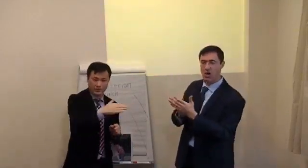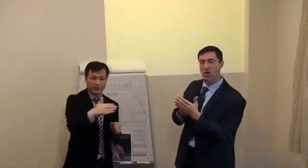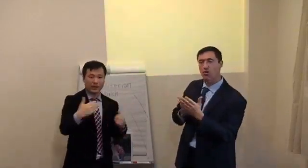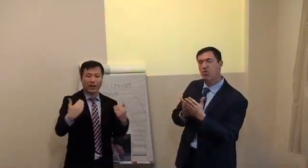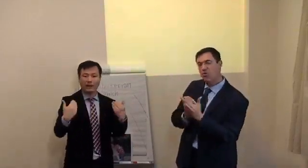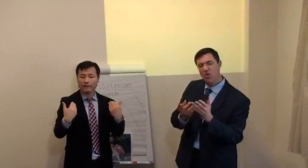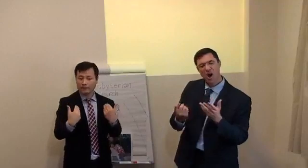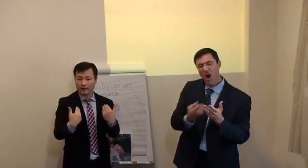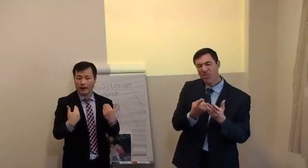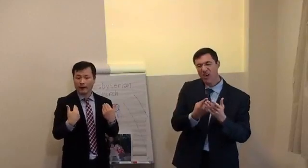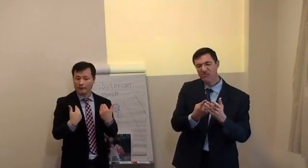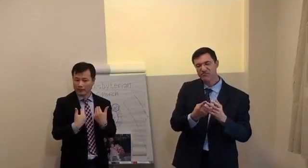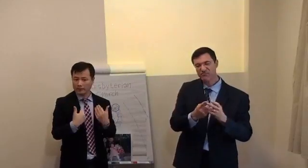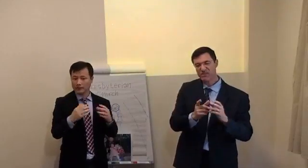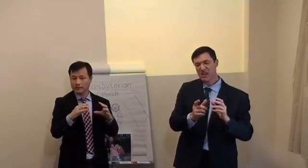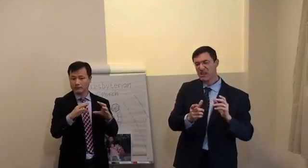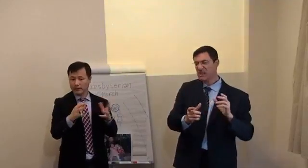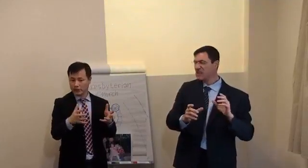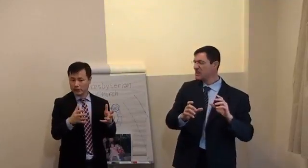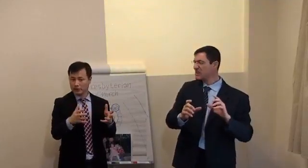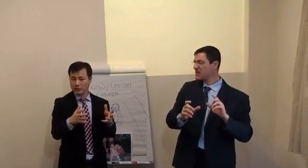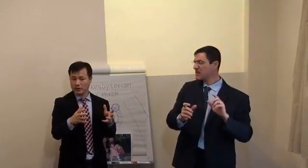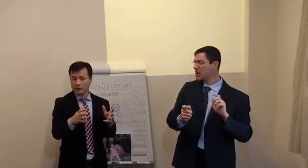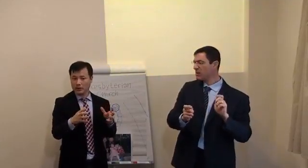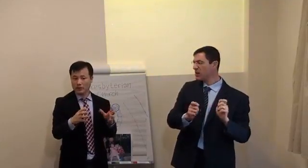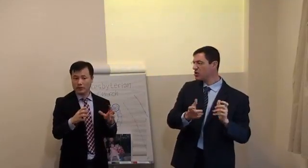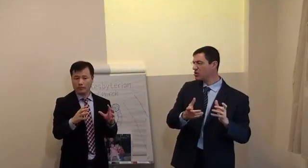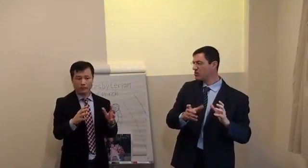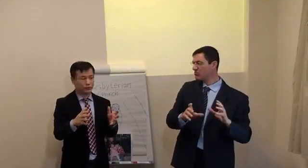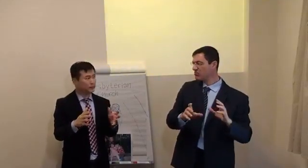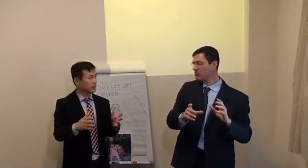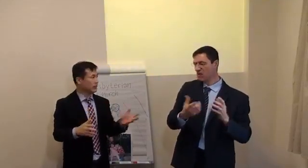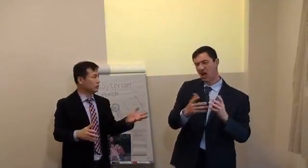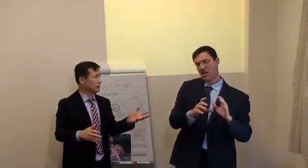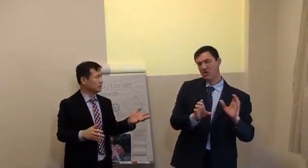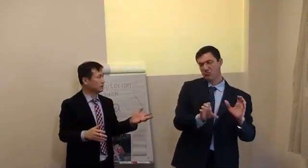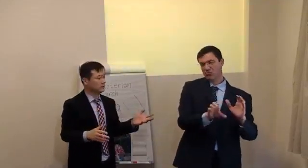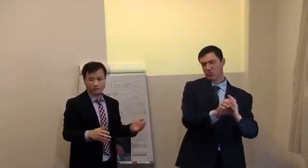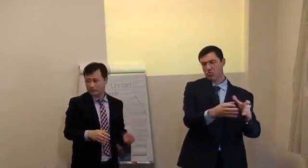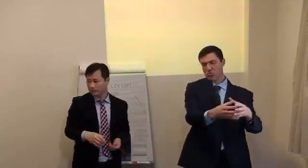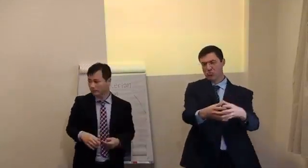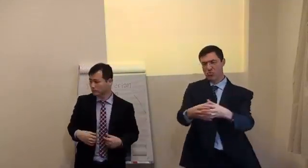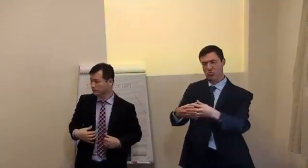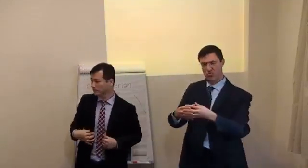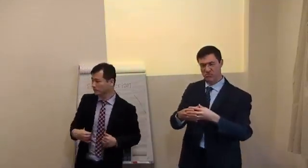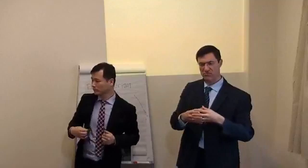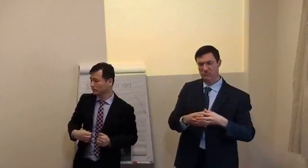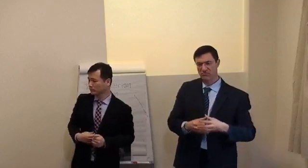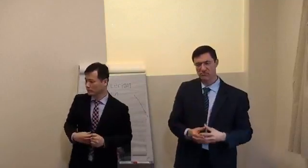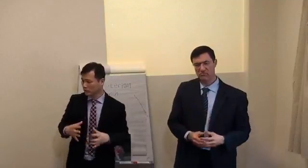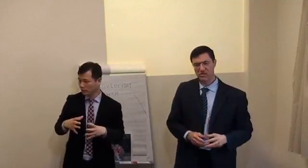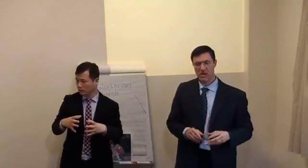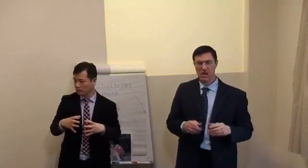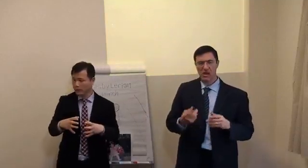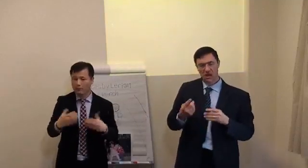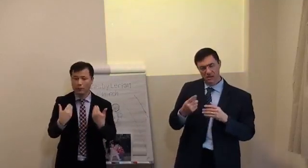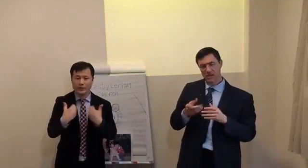denomination. I felt pressure. Yeah, another church group. Church group. But we